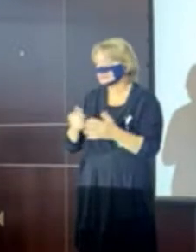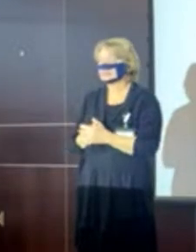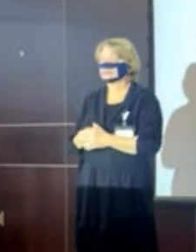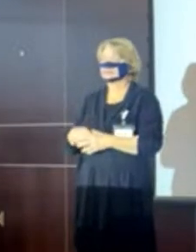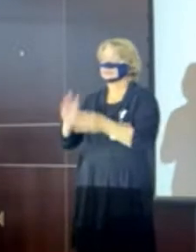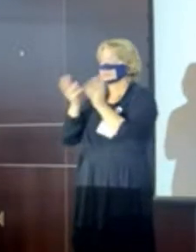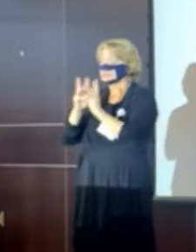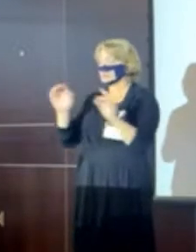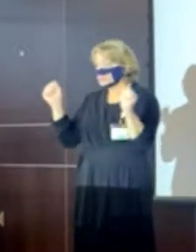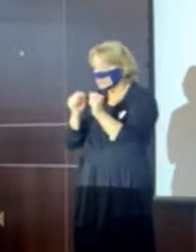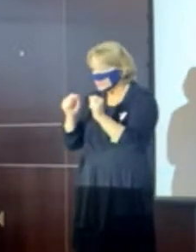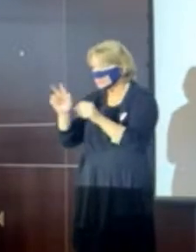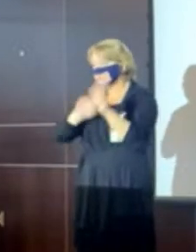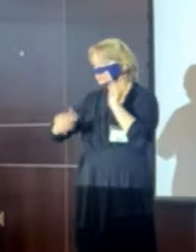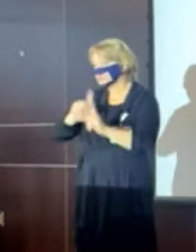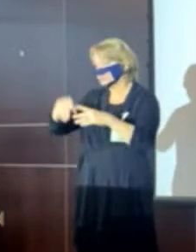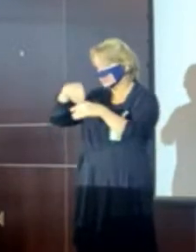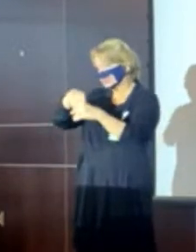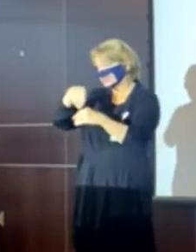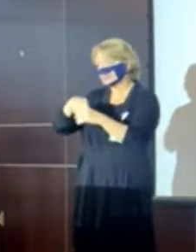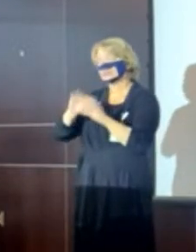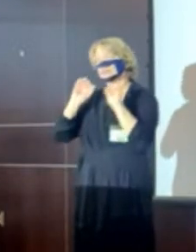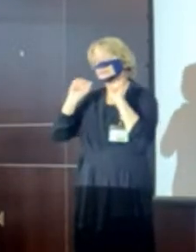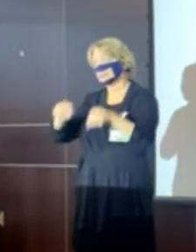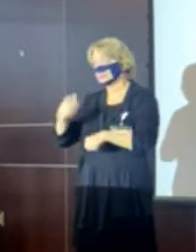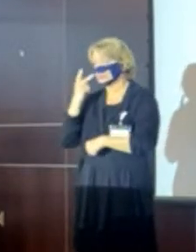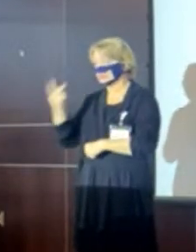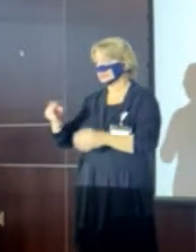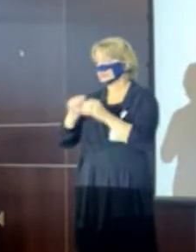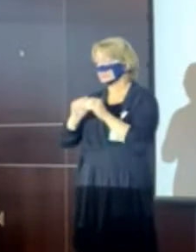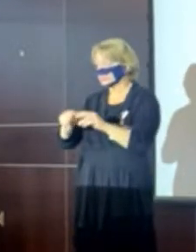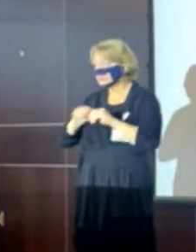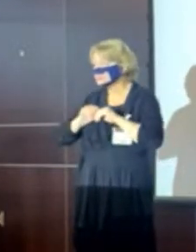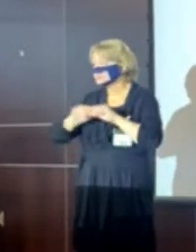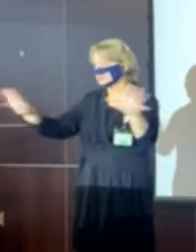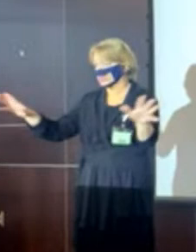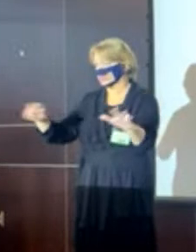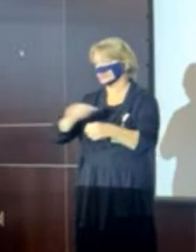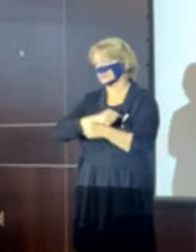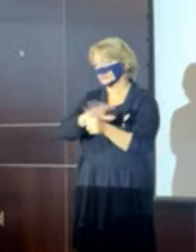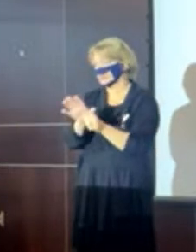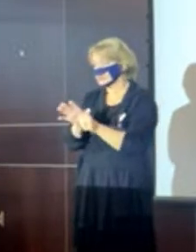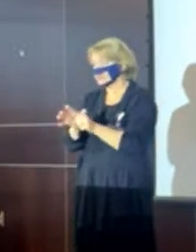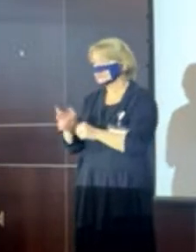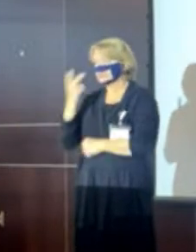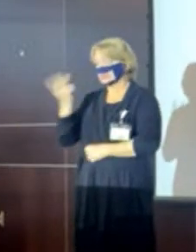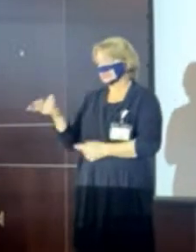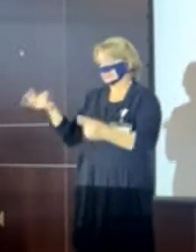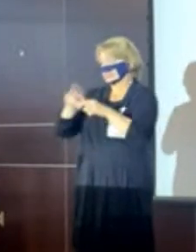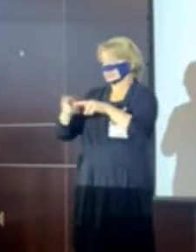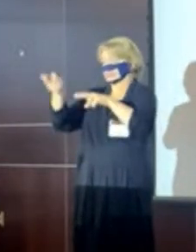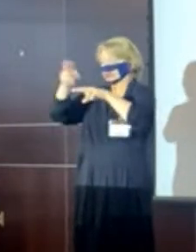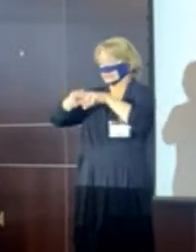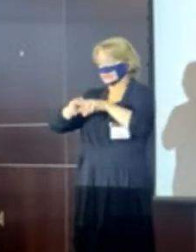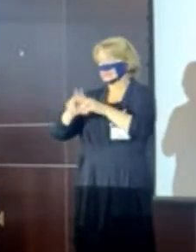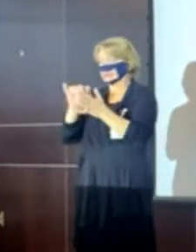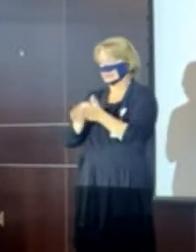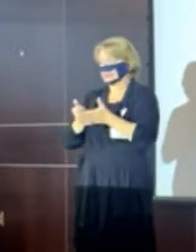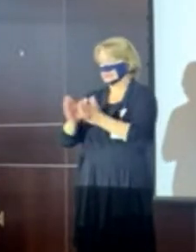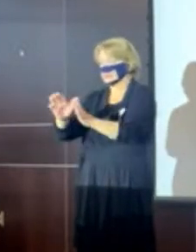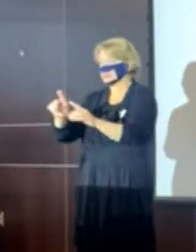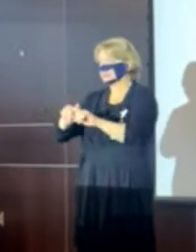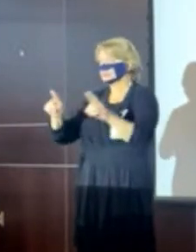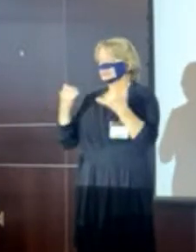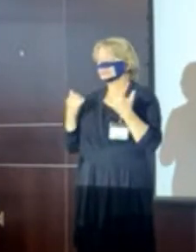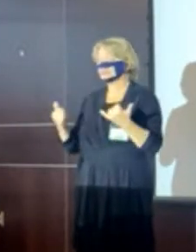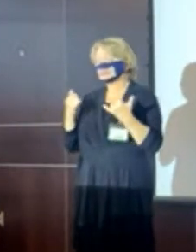That we could see more spread of COVID-19 and see increasing cases that way. But right now we're modeling